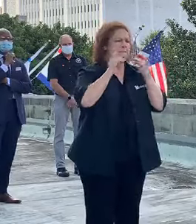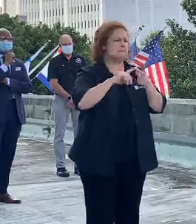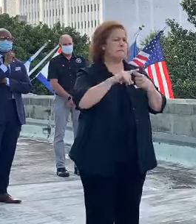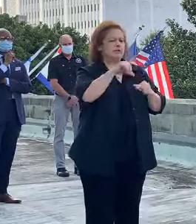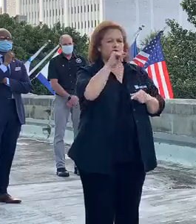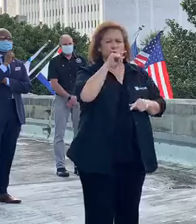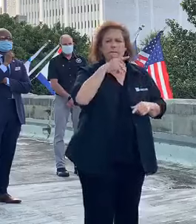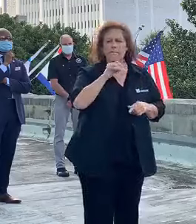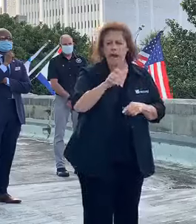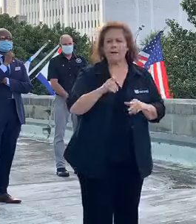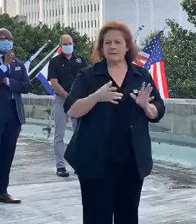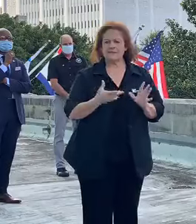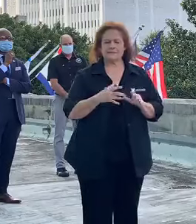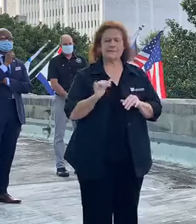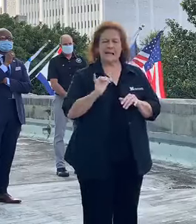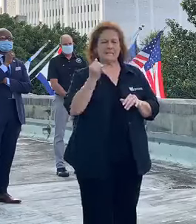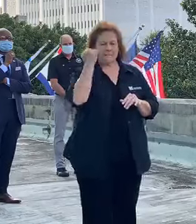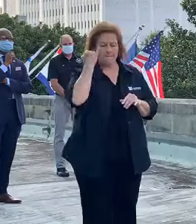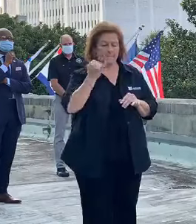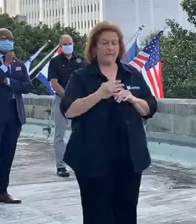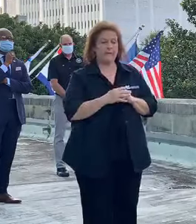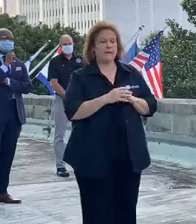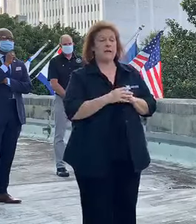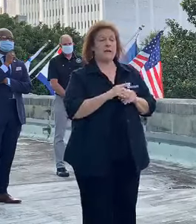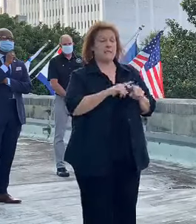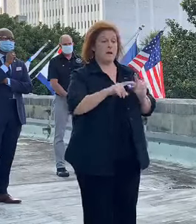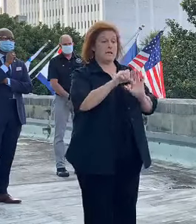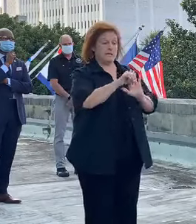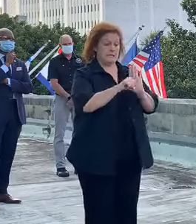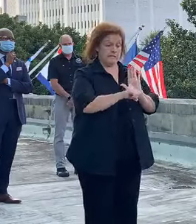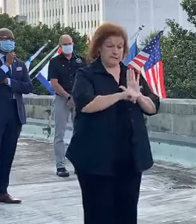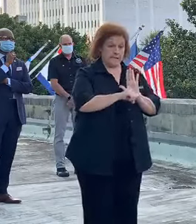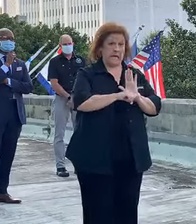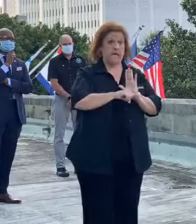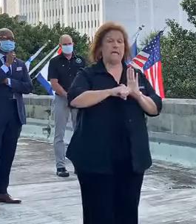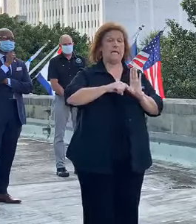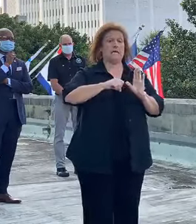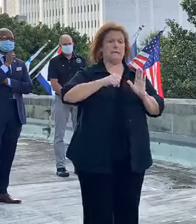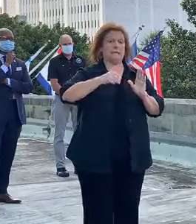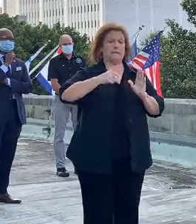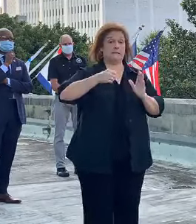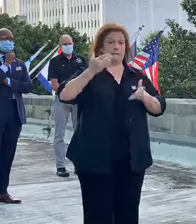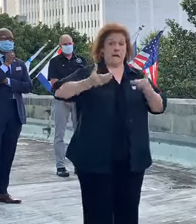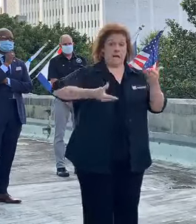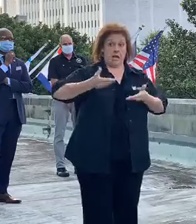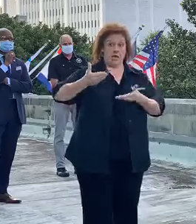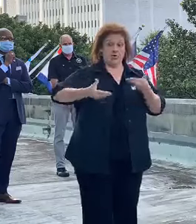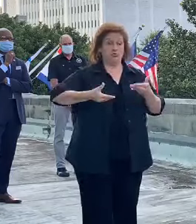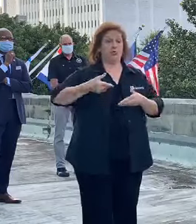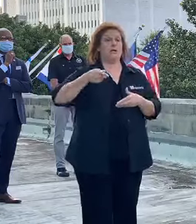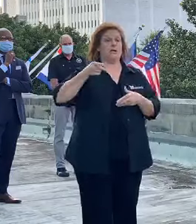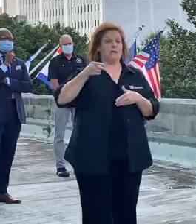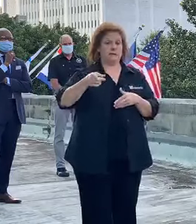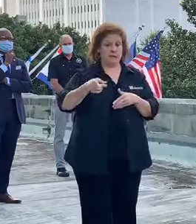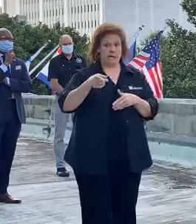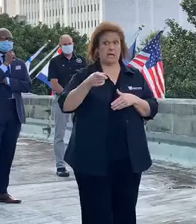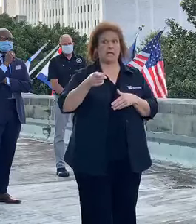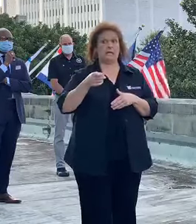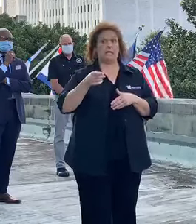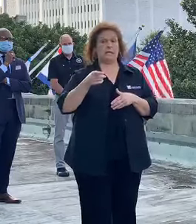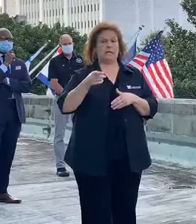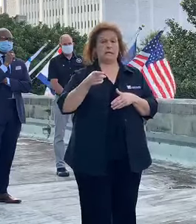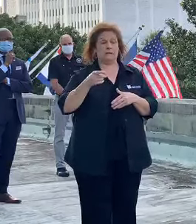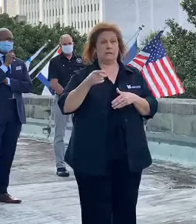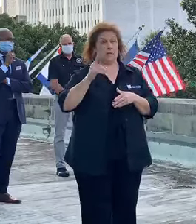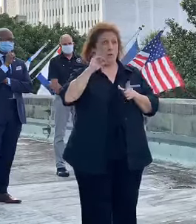you name it. But the state is hiring up. They expect to be at 200